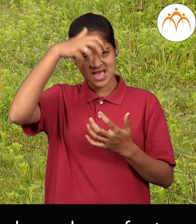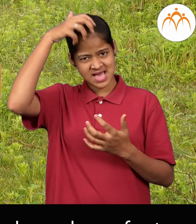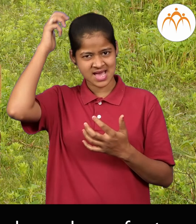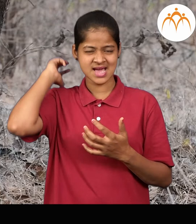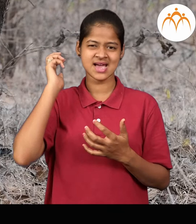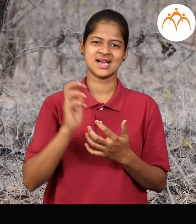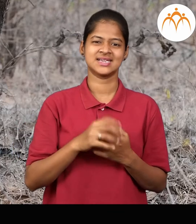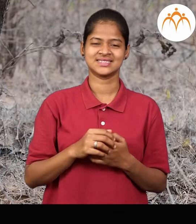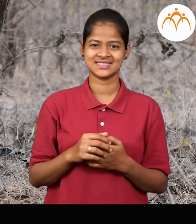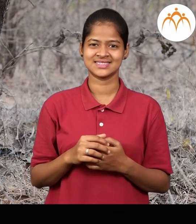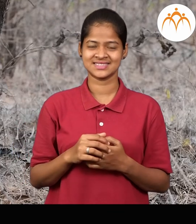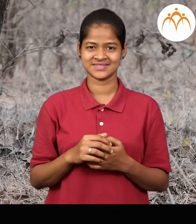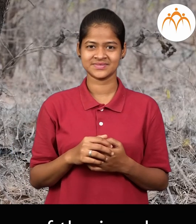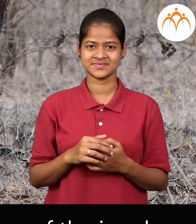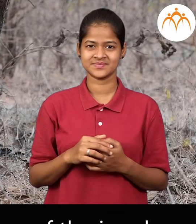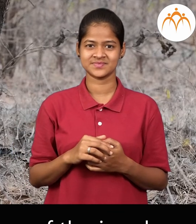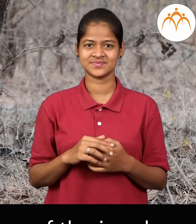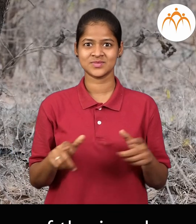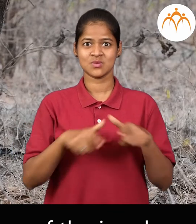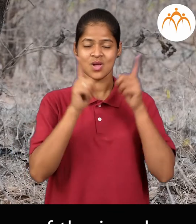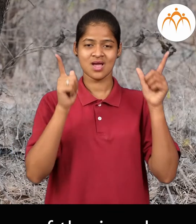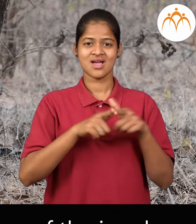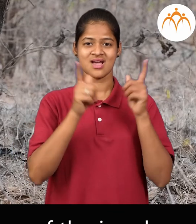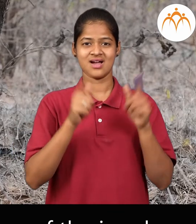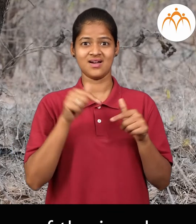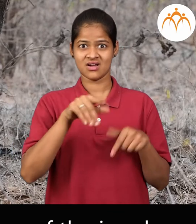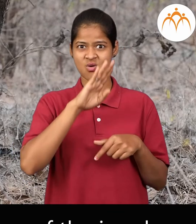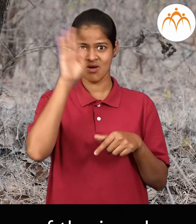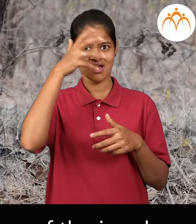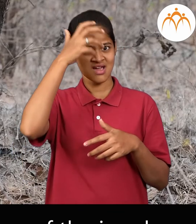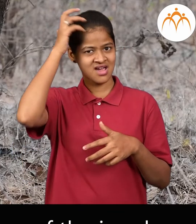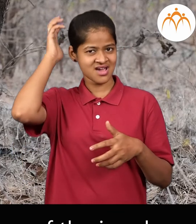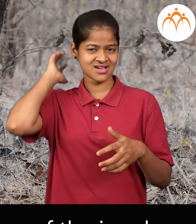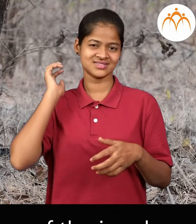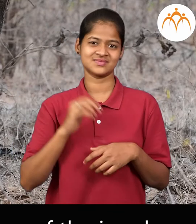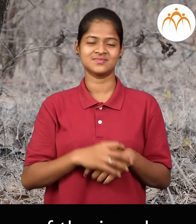Lion. Lion is known as the king of the jungle.